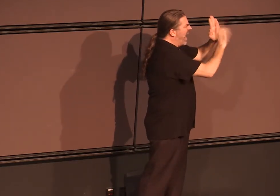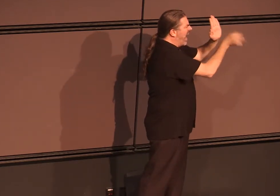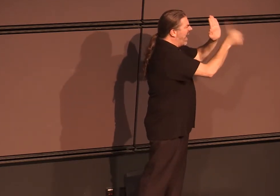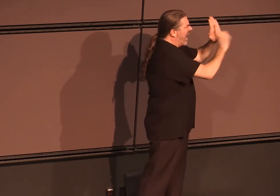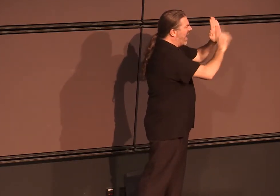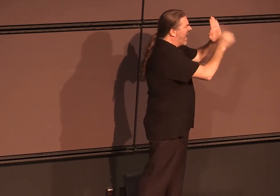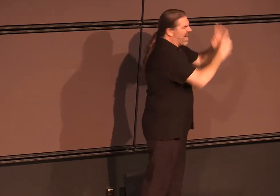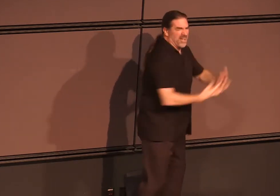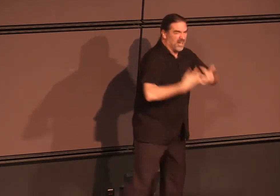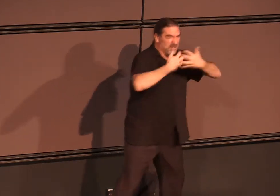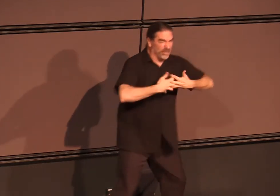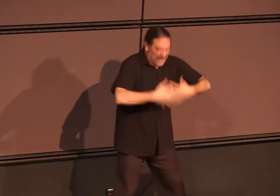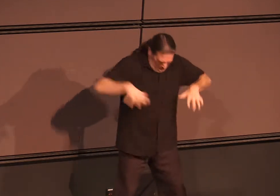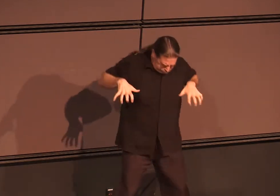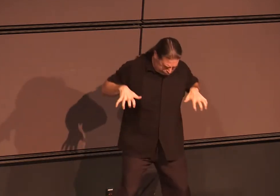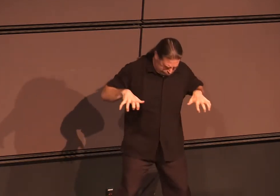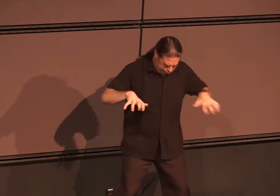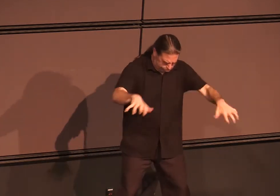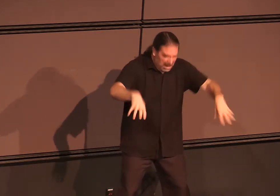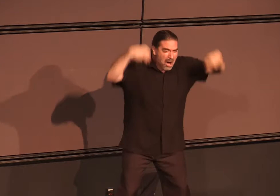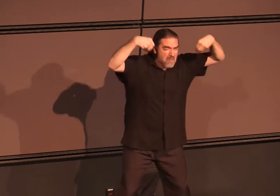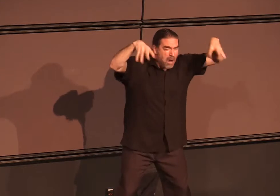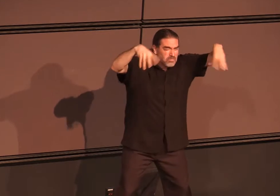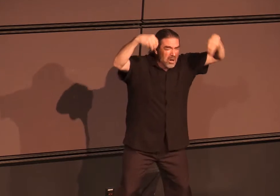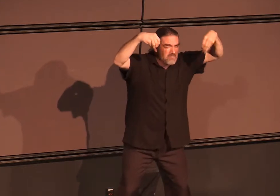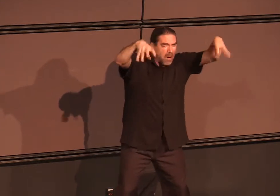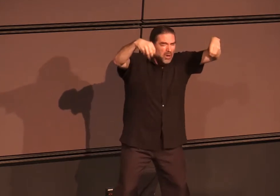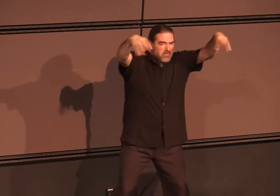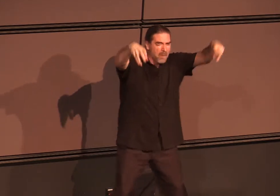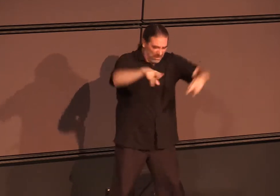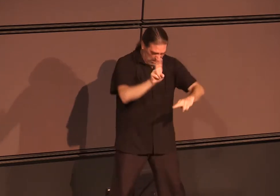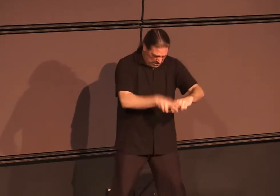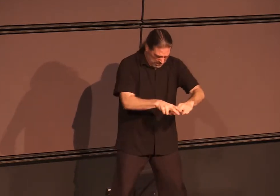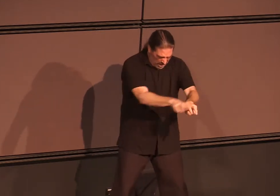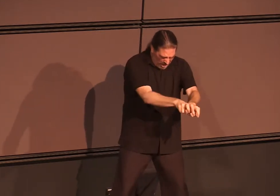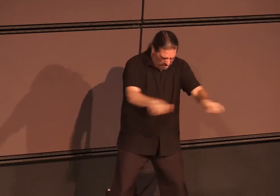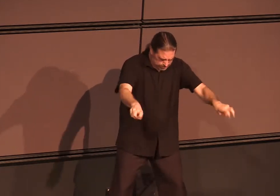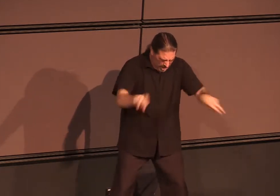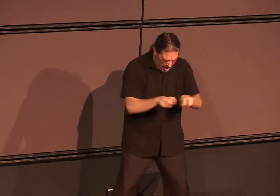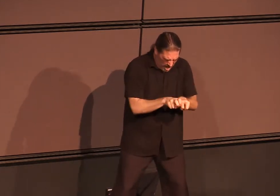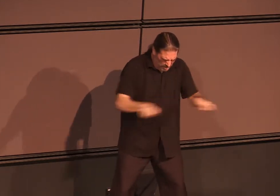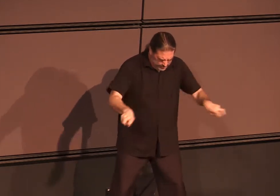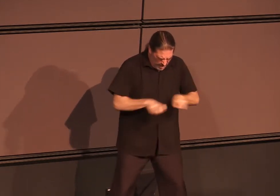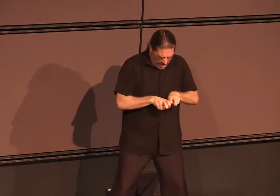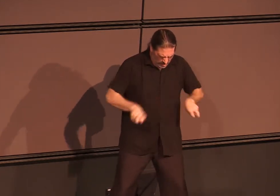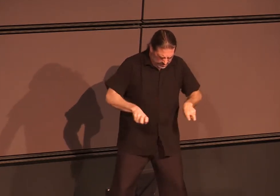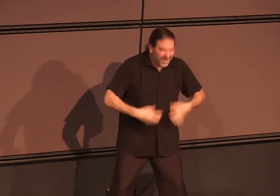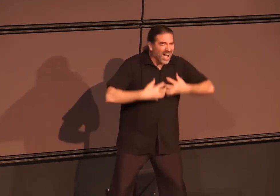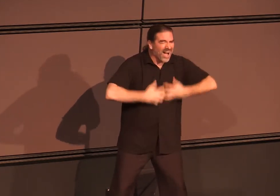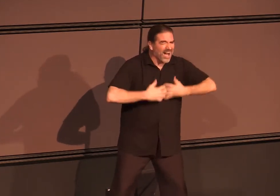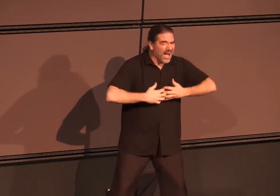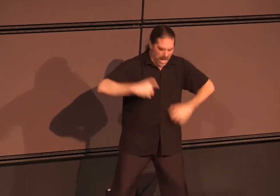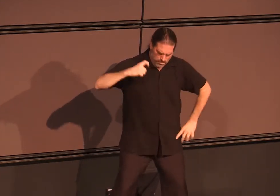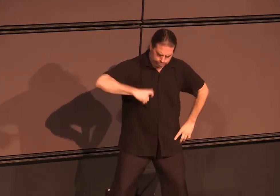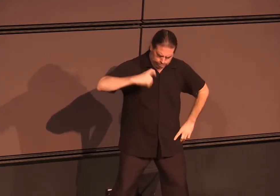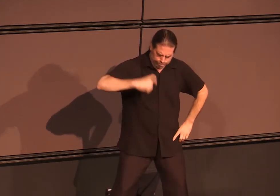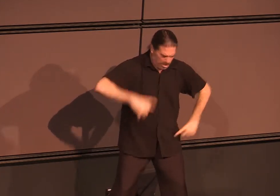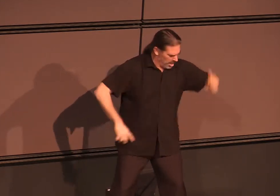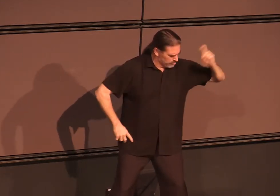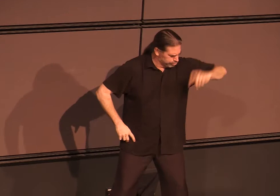Wailing over machinery, under floodlights, benches and benches of sewing